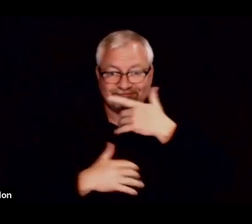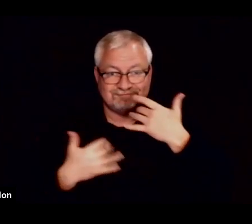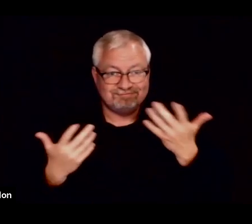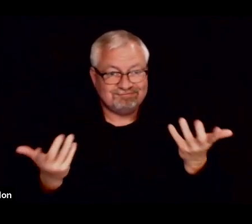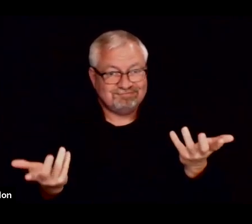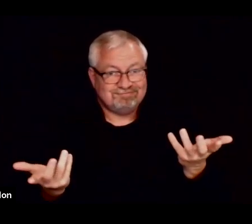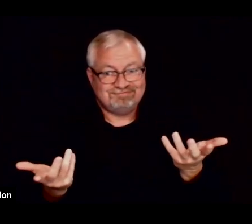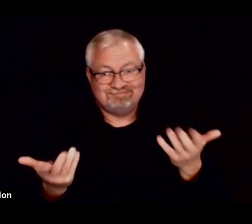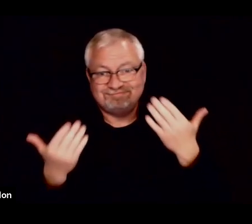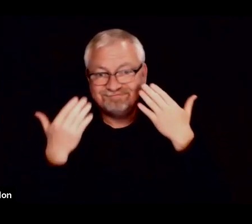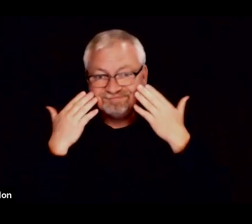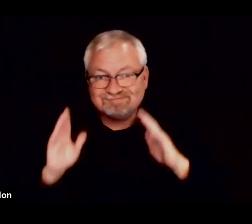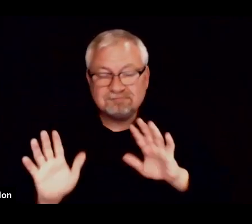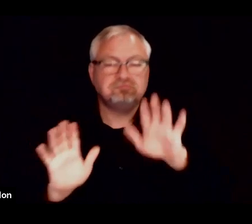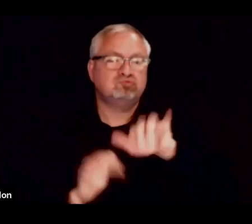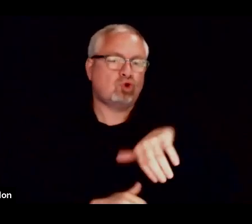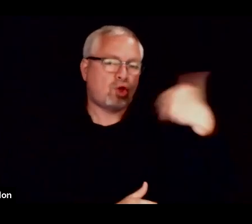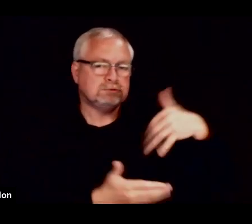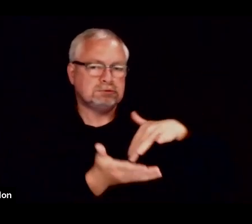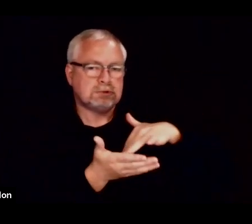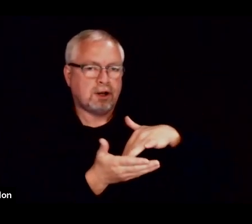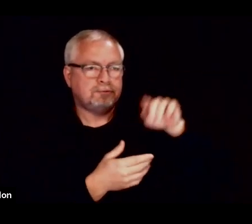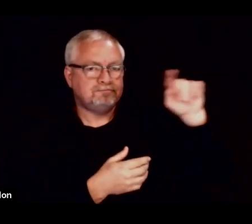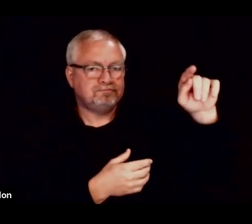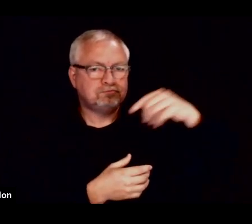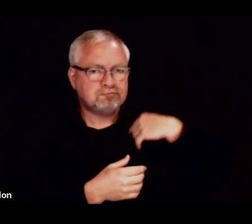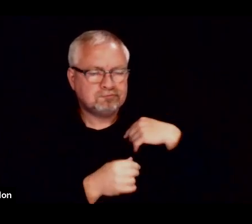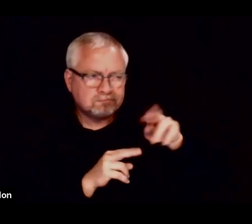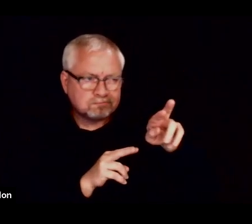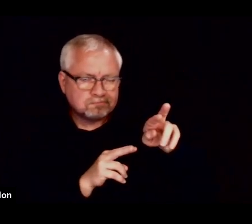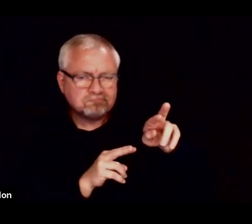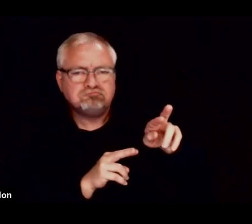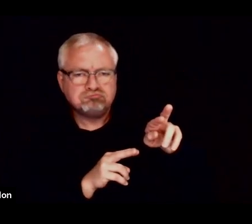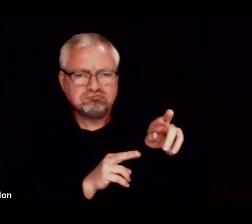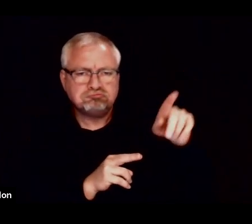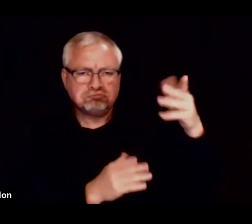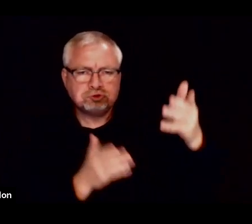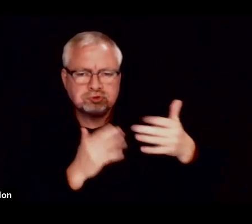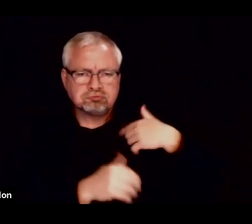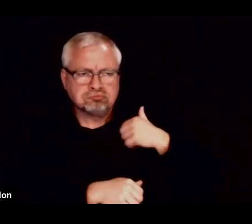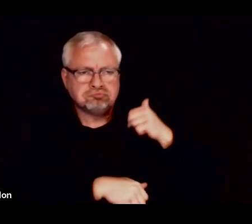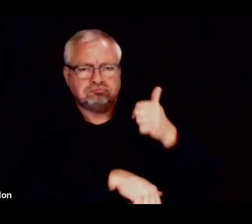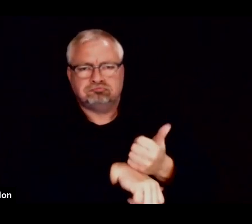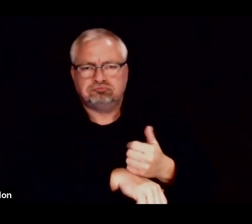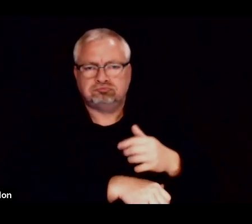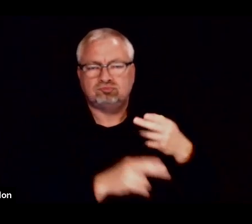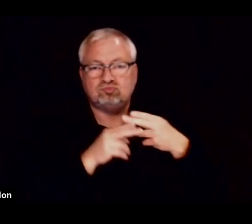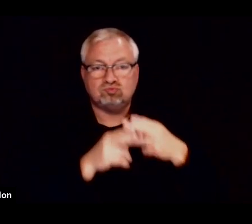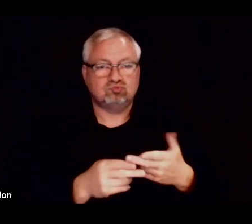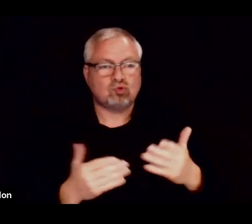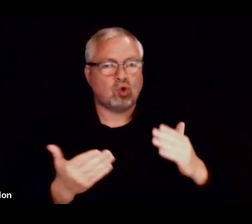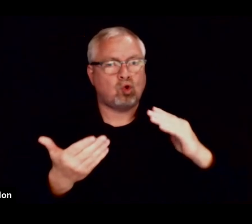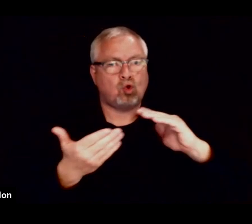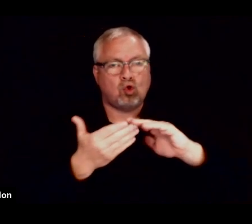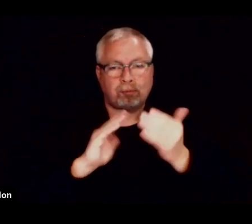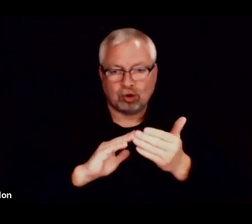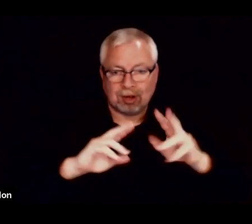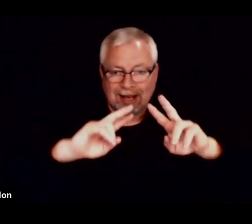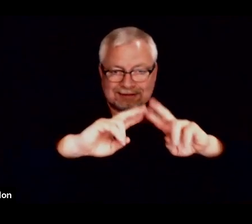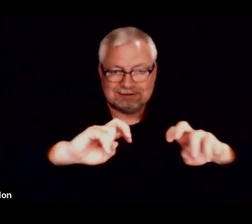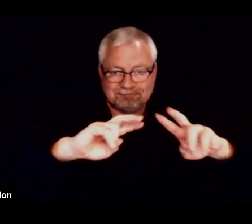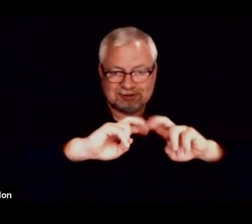we are thinking of doing is a community assessment.